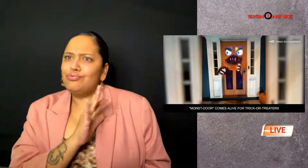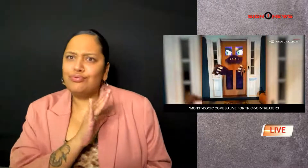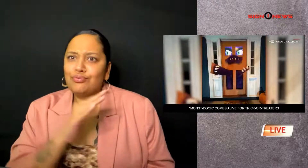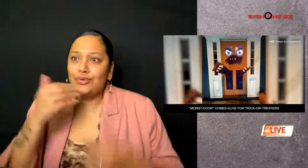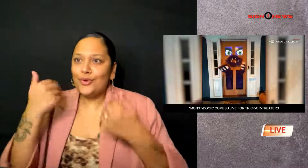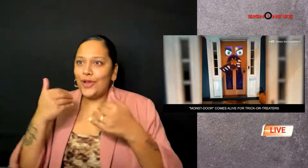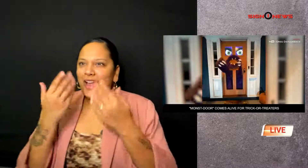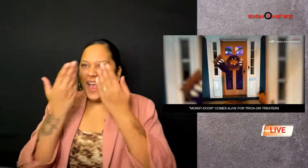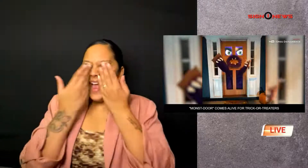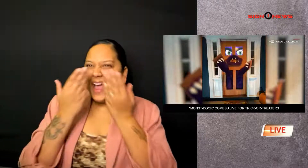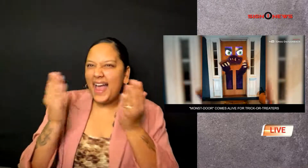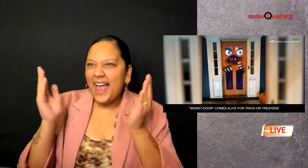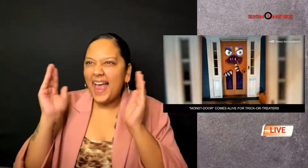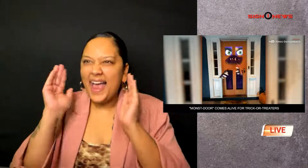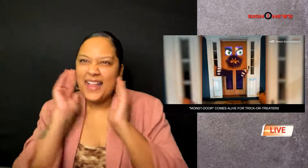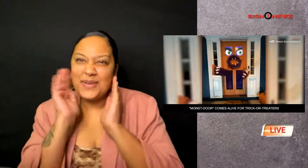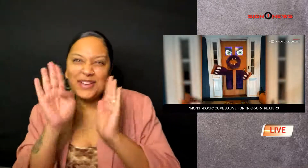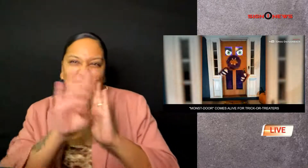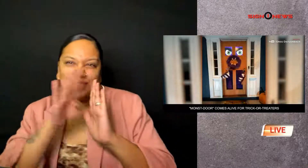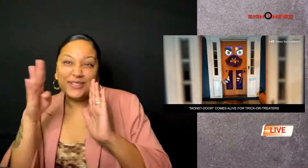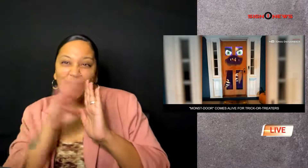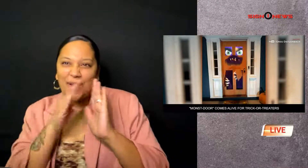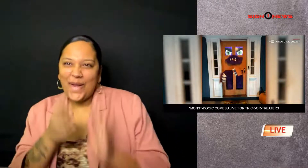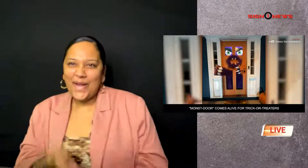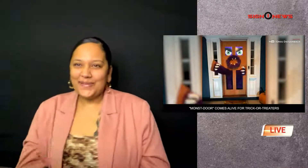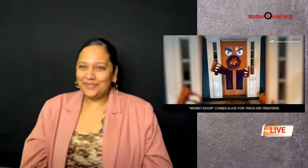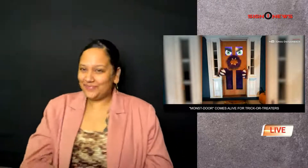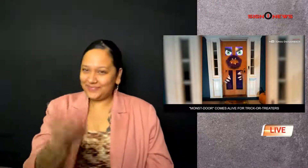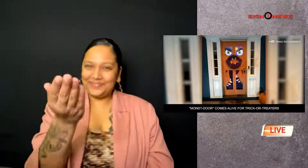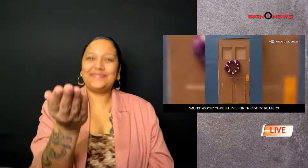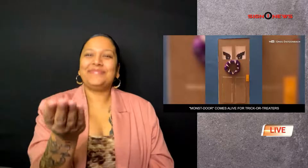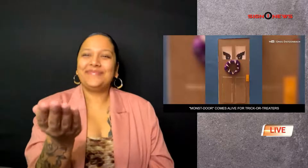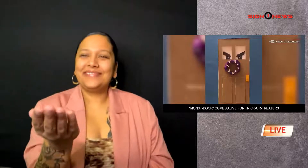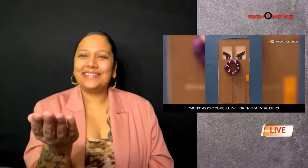Check out this really cool Halloween door.